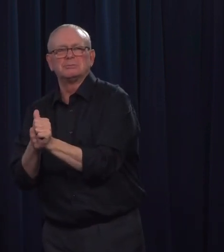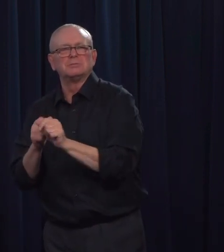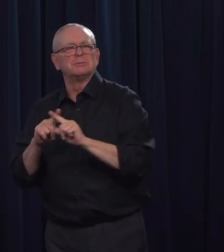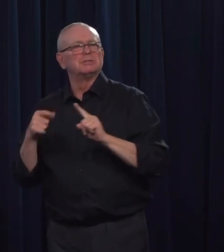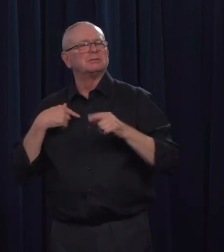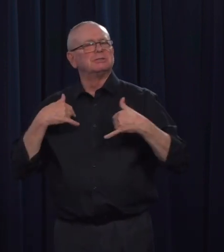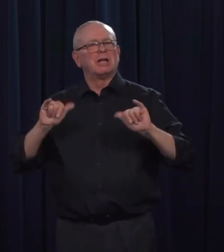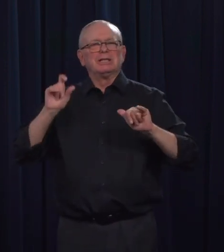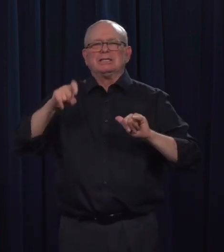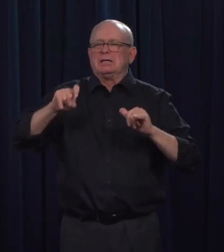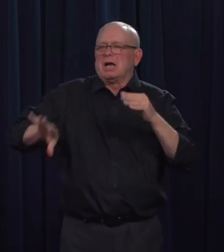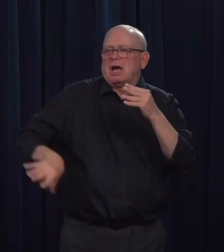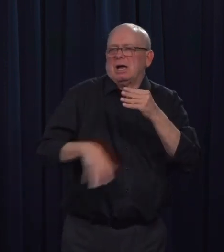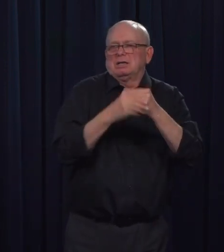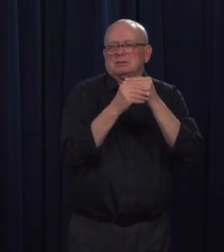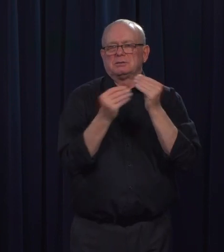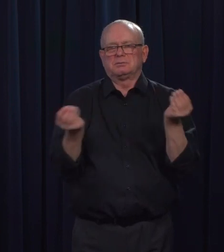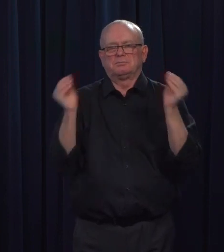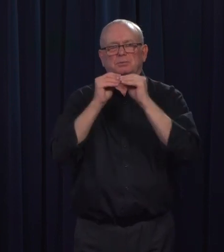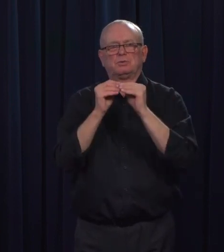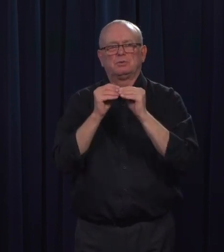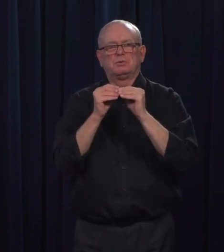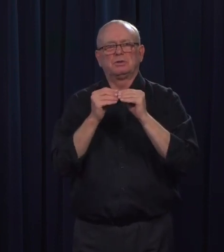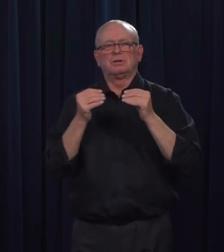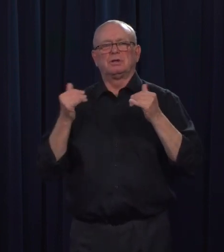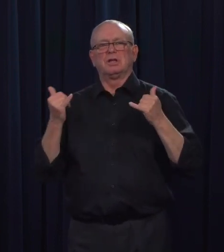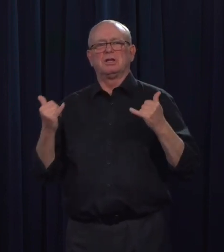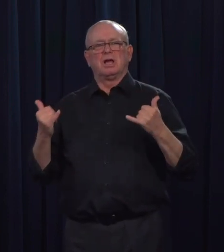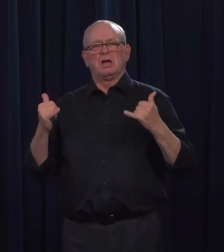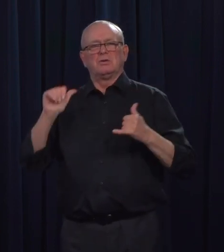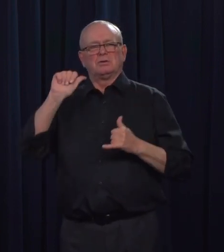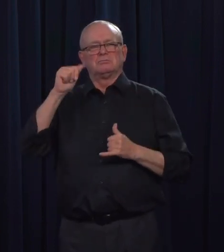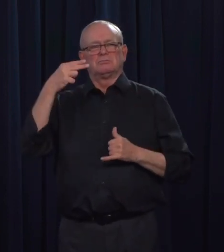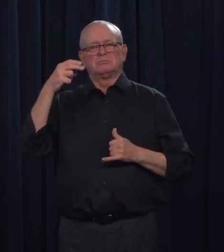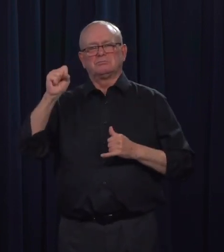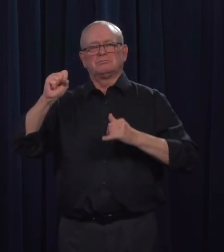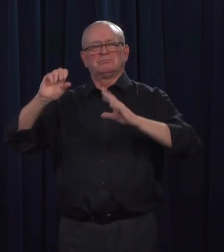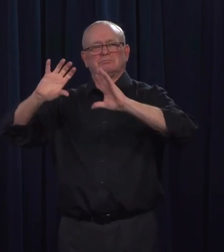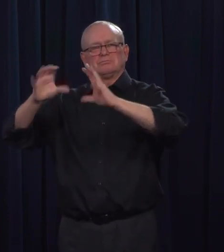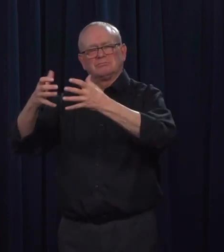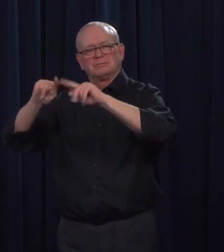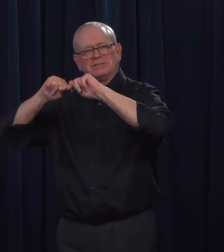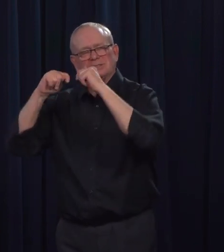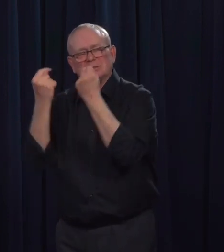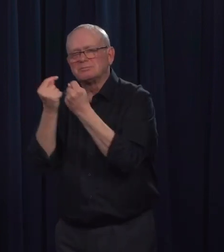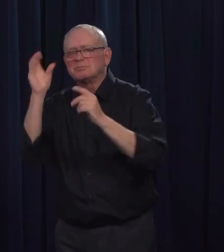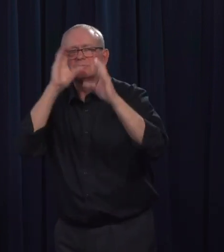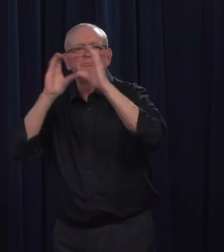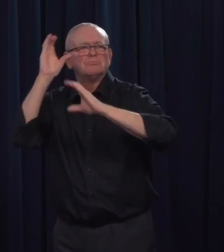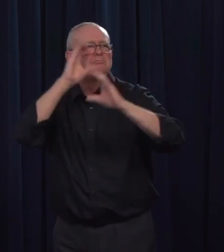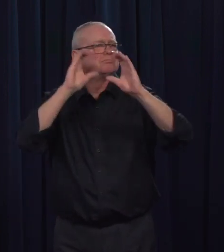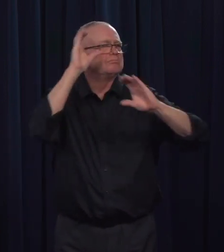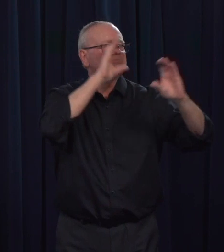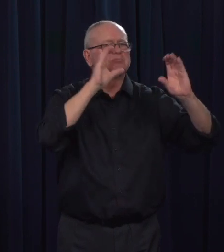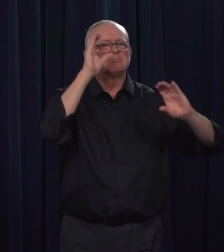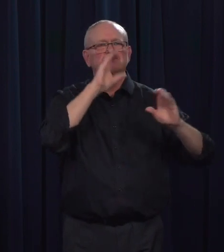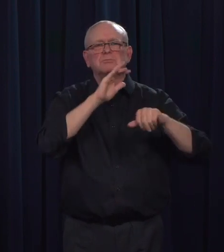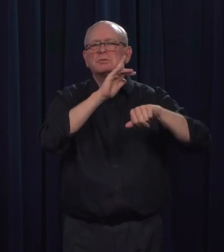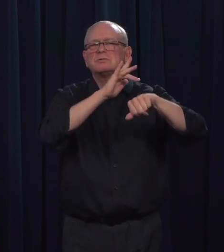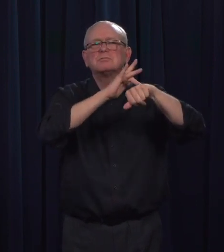doing exactly that, looking for care spaces in hospital wards that may have been closed, hadn't been in